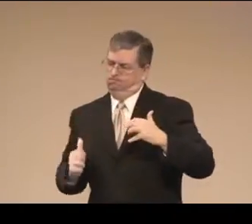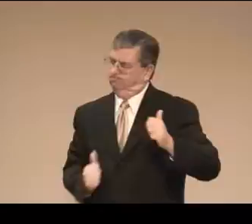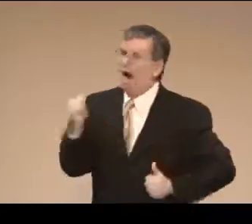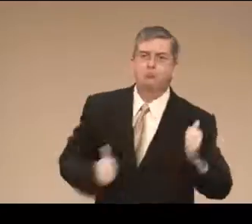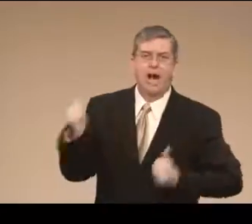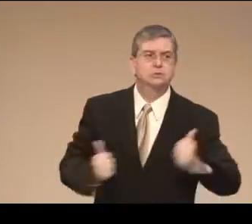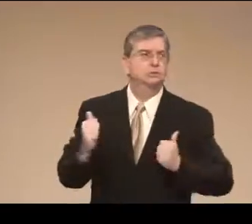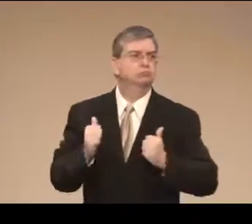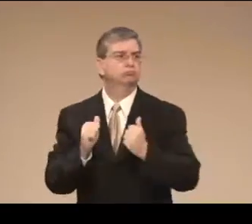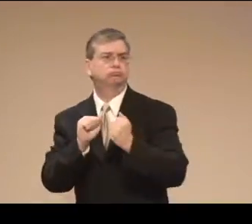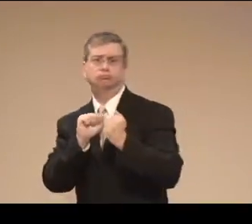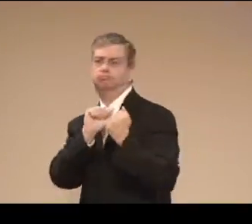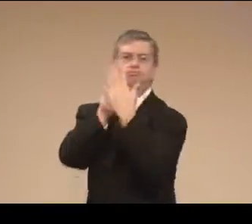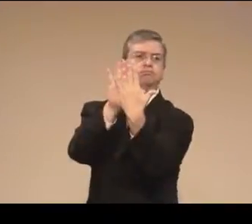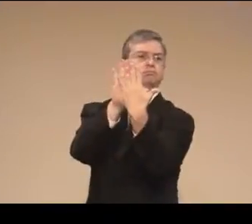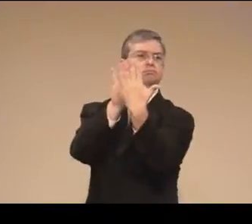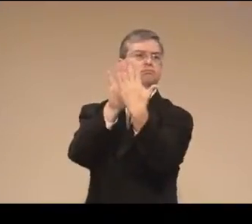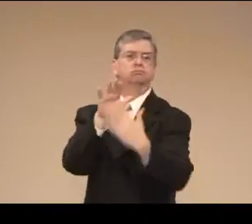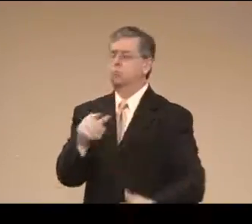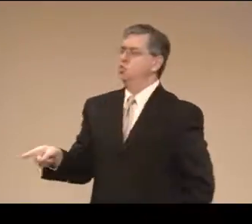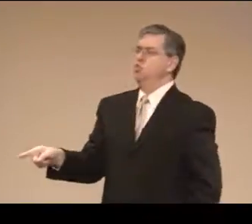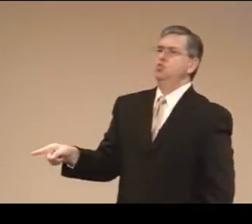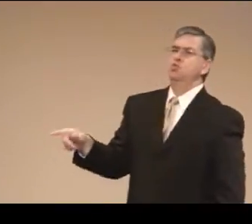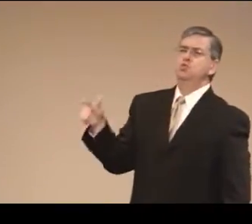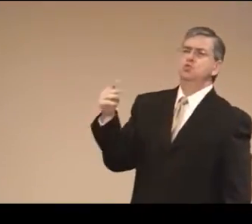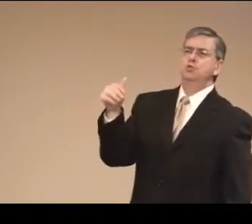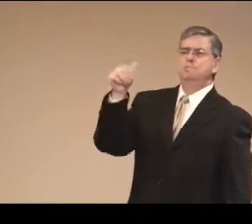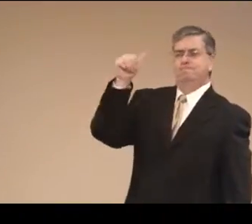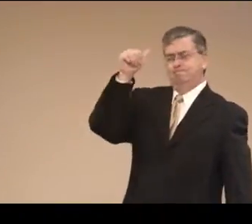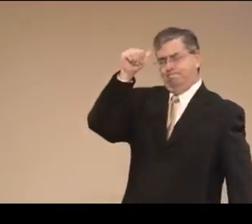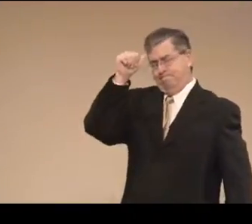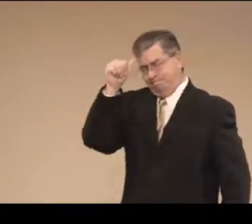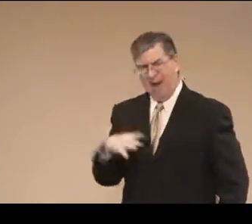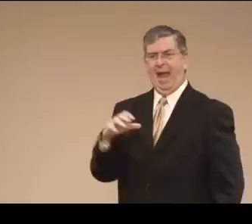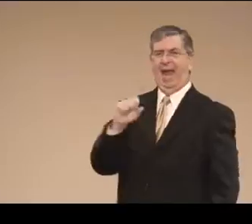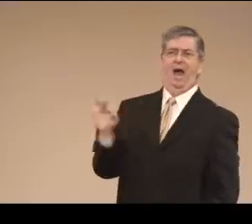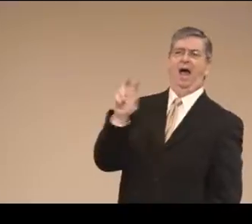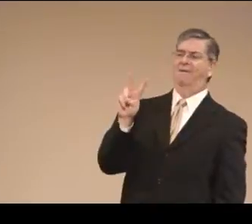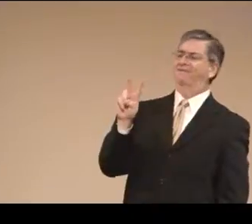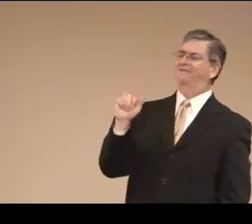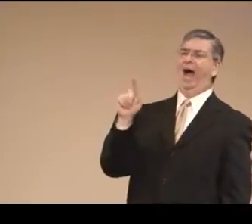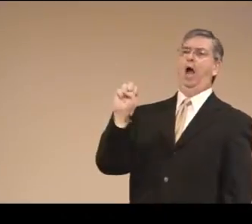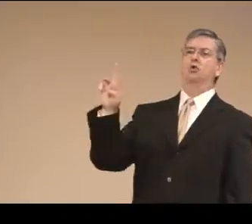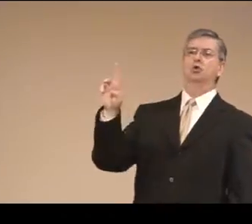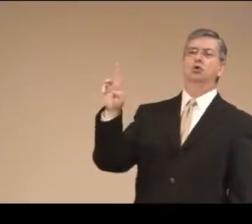During a time of war, they would run headfirst into battle. That is a man of valor